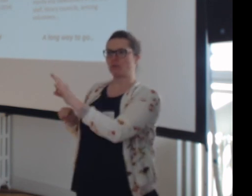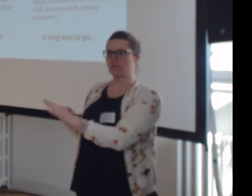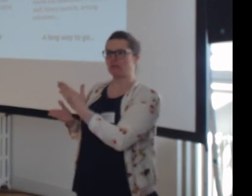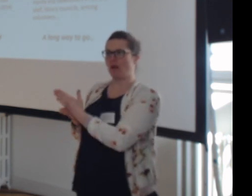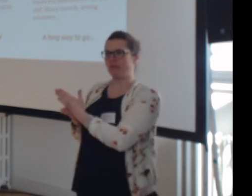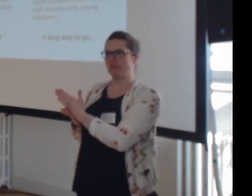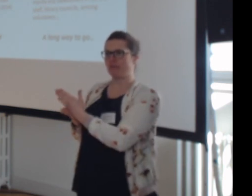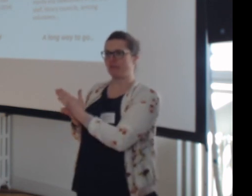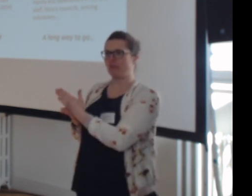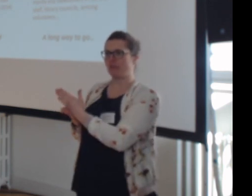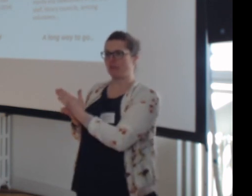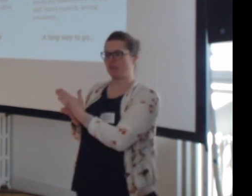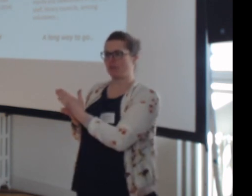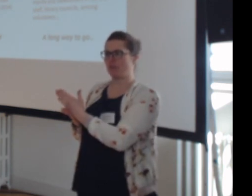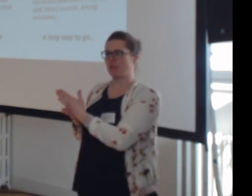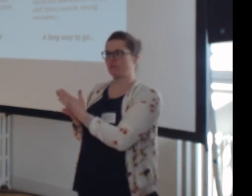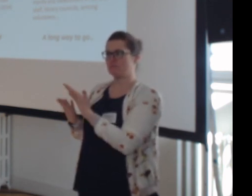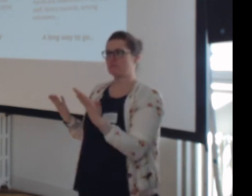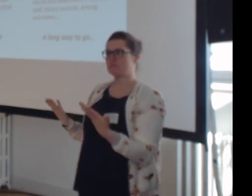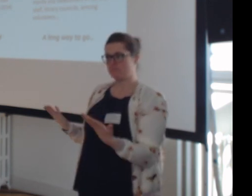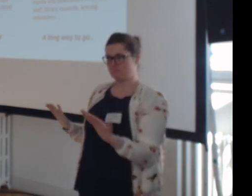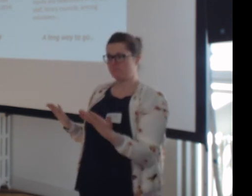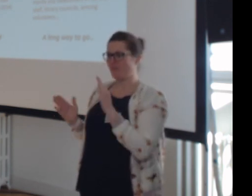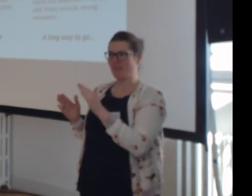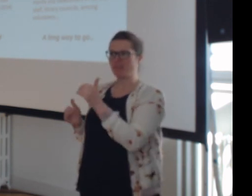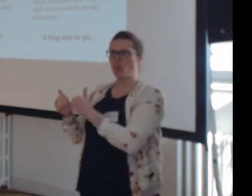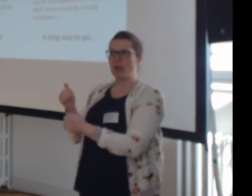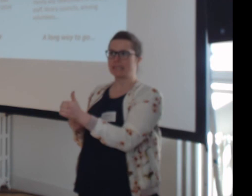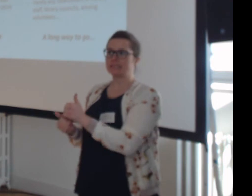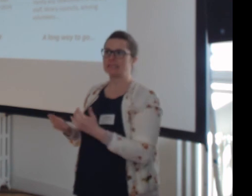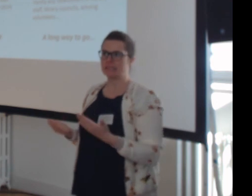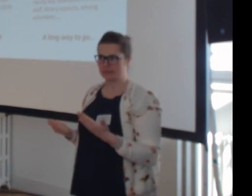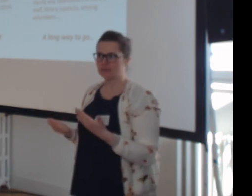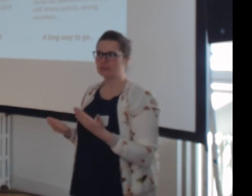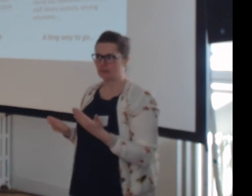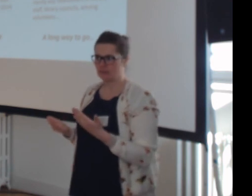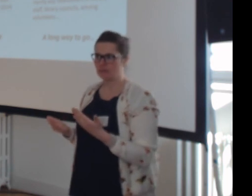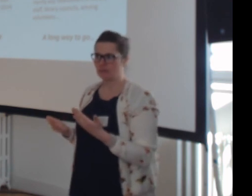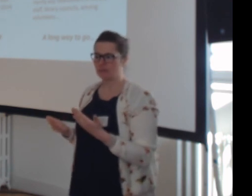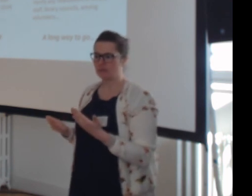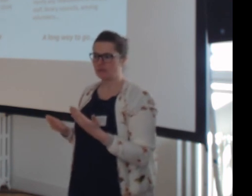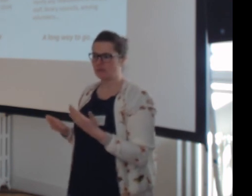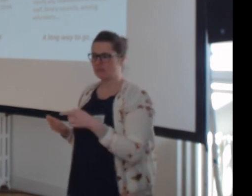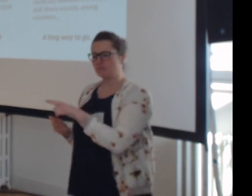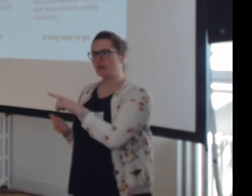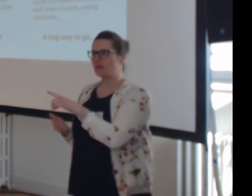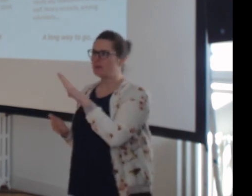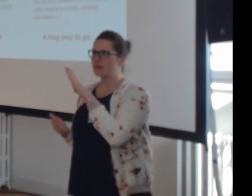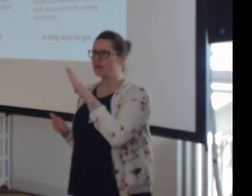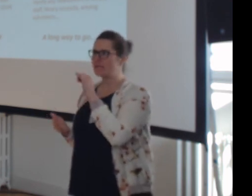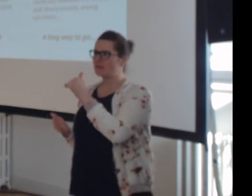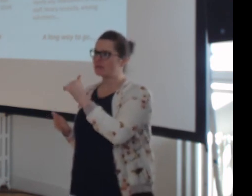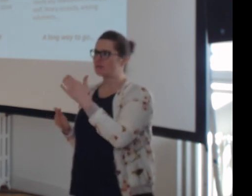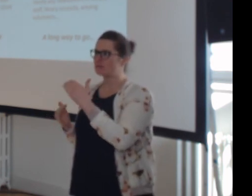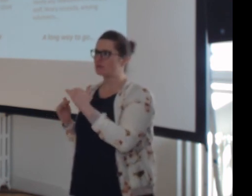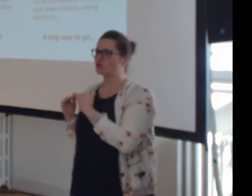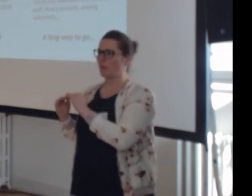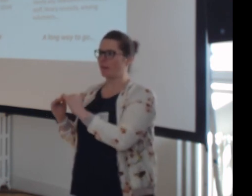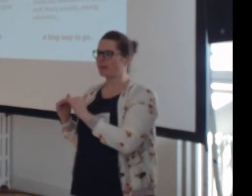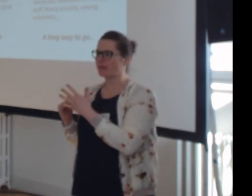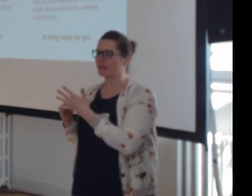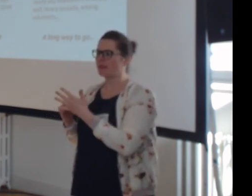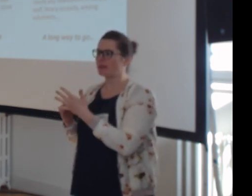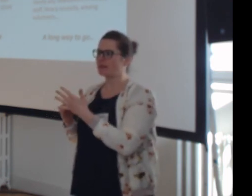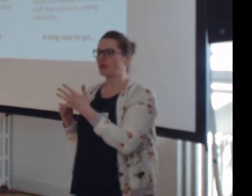left of collections in the not so common or the